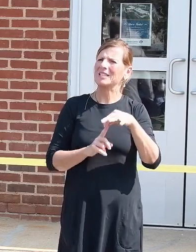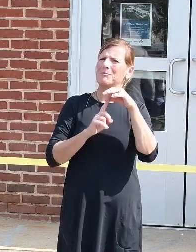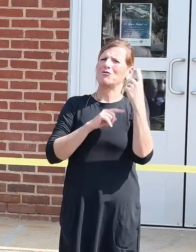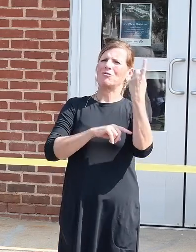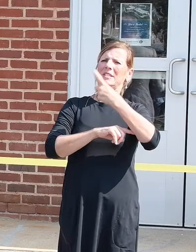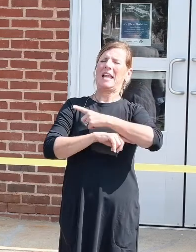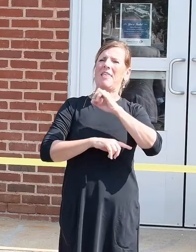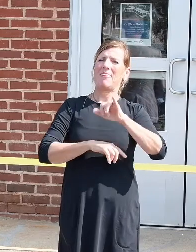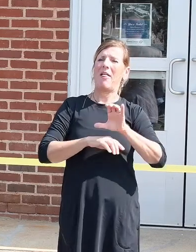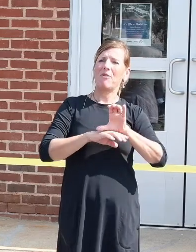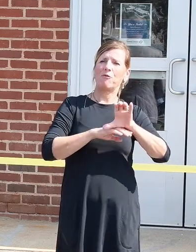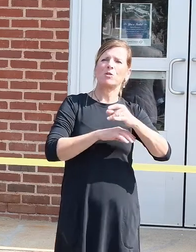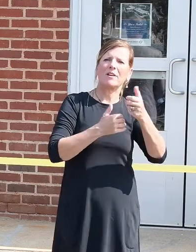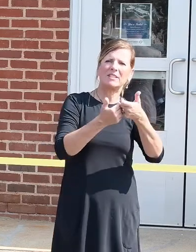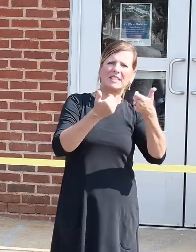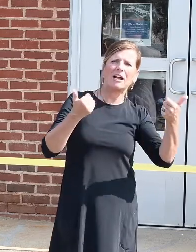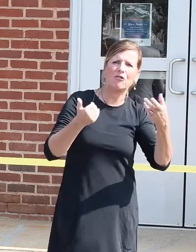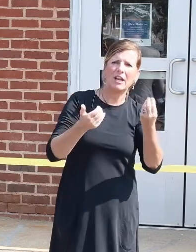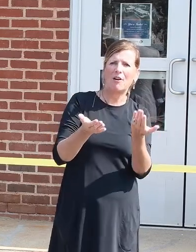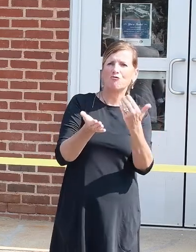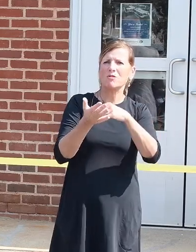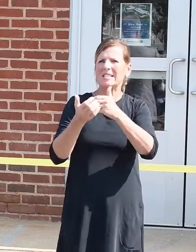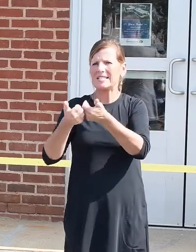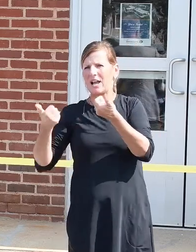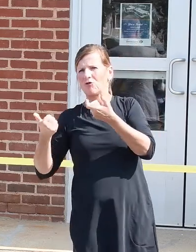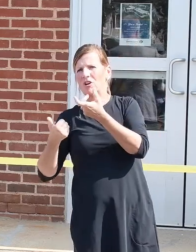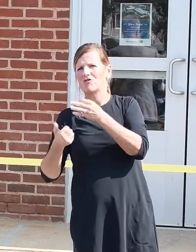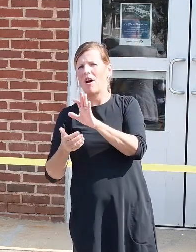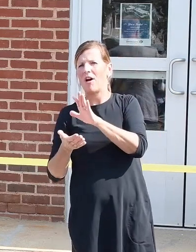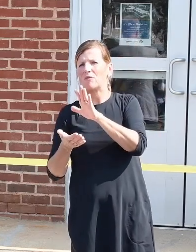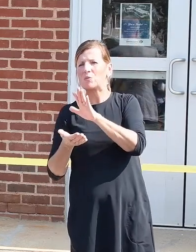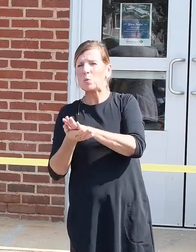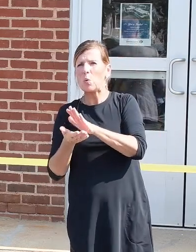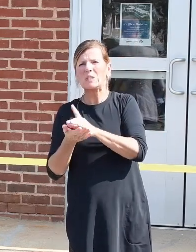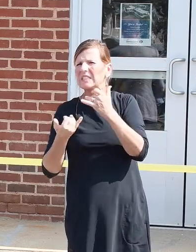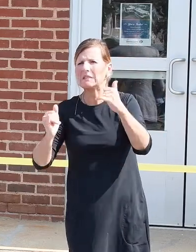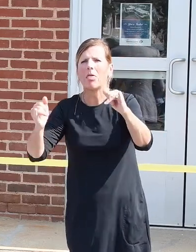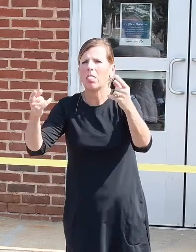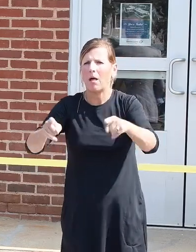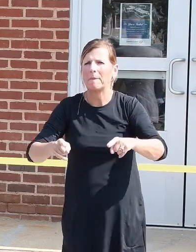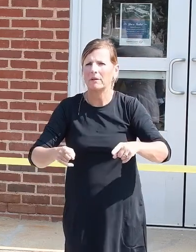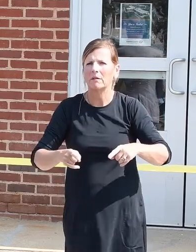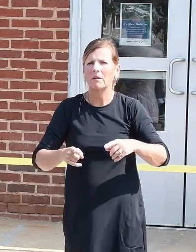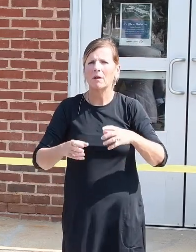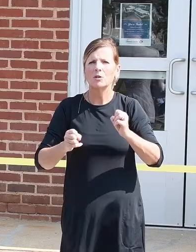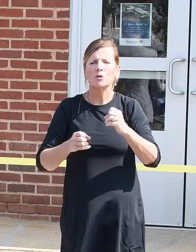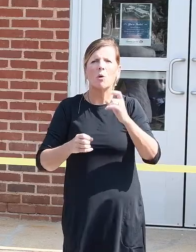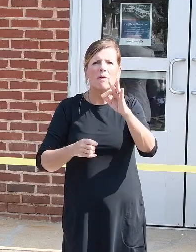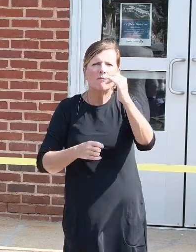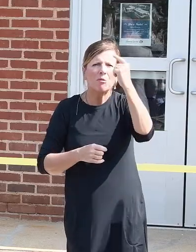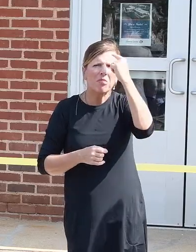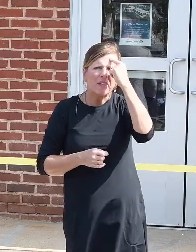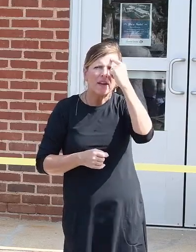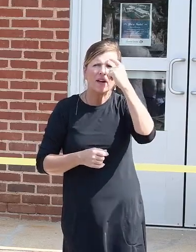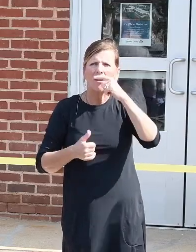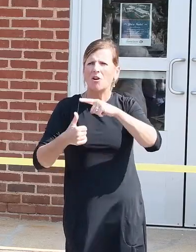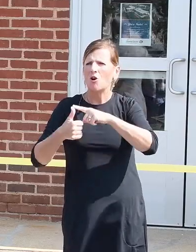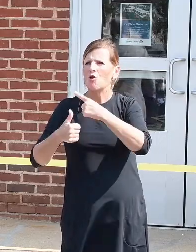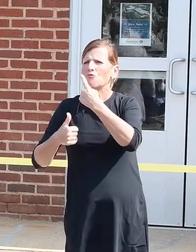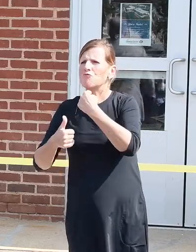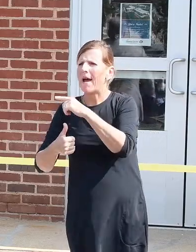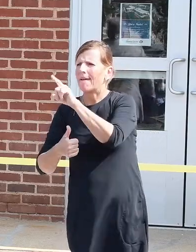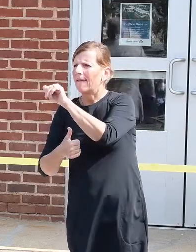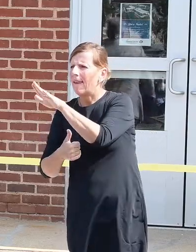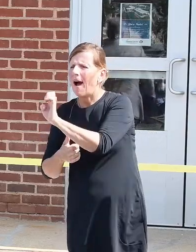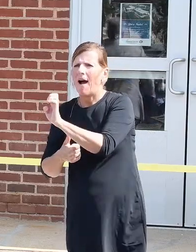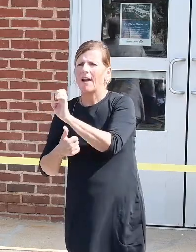of segregation and the resegregation of schools are around us. So when we think about things such as redlining, when